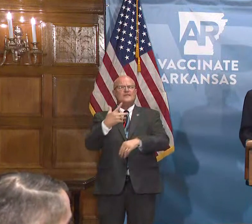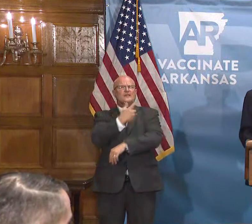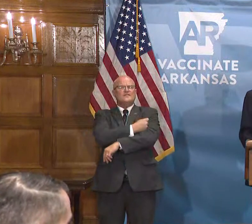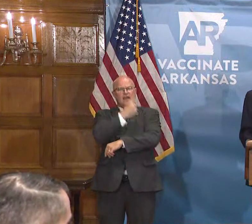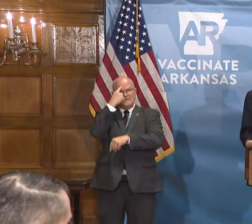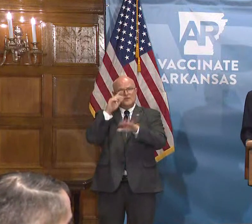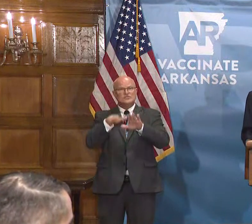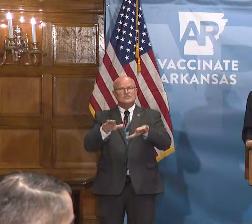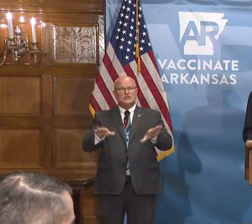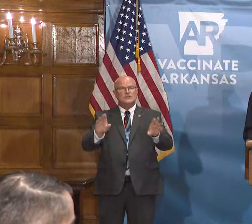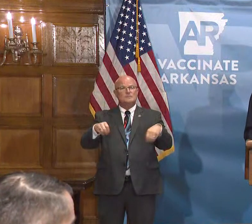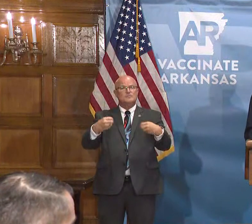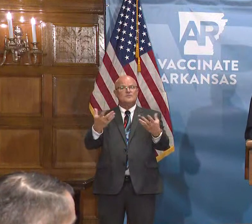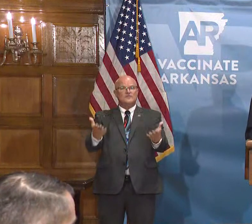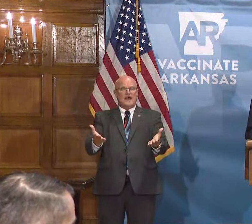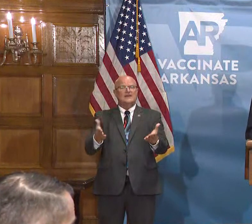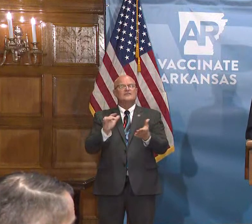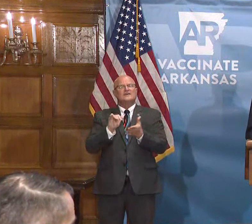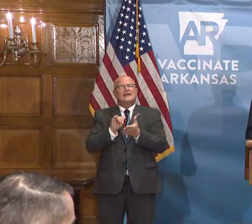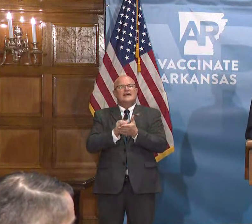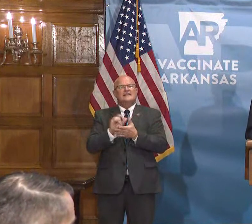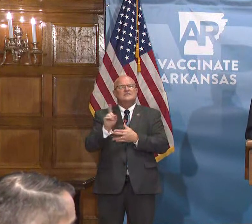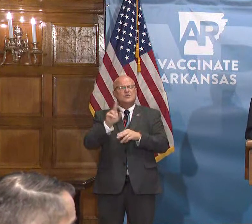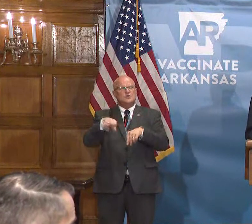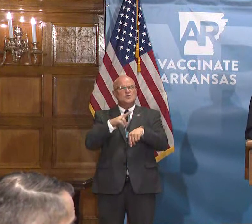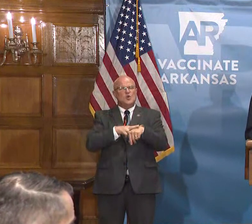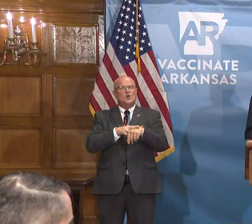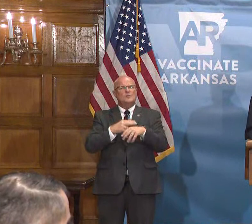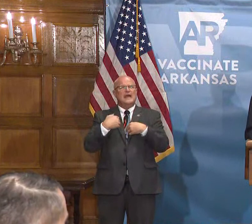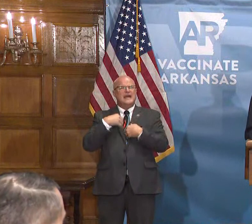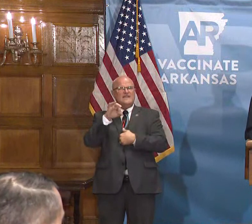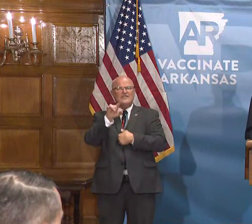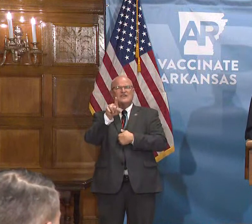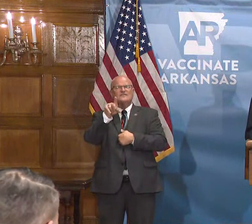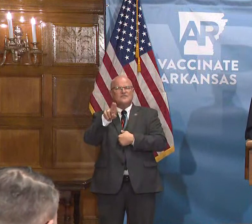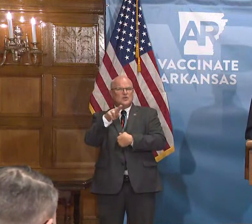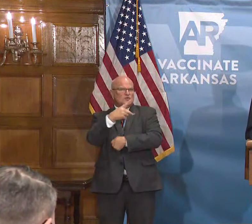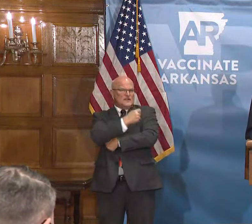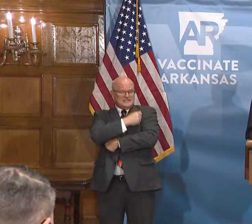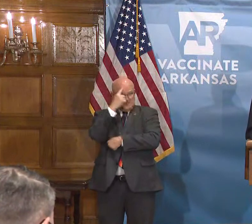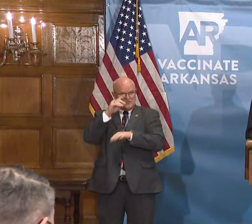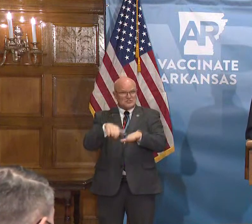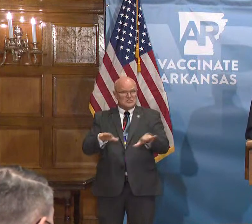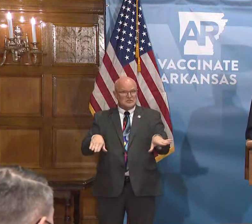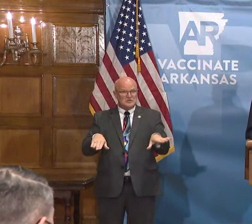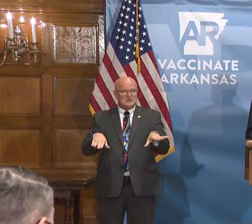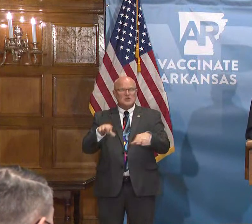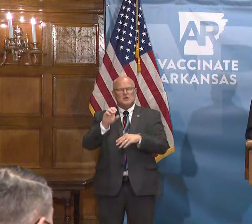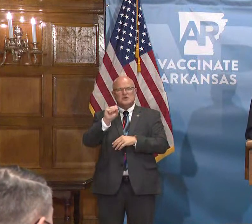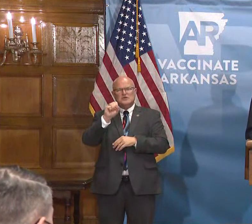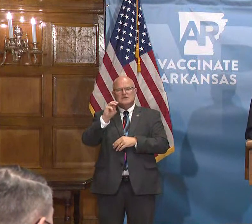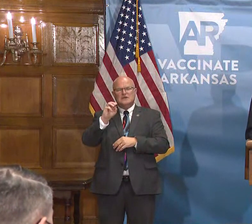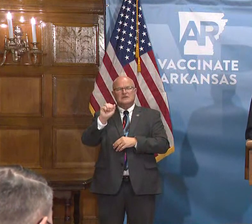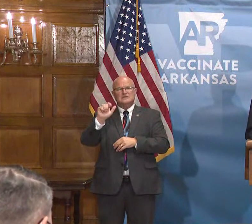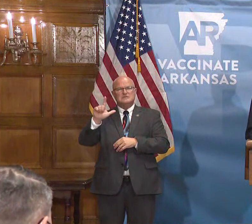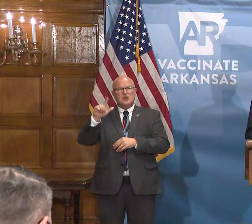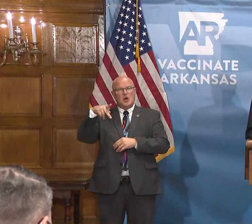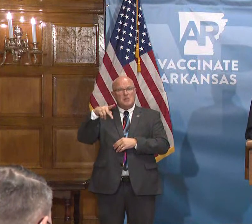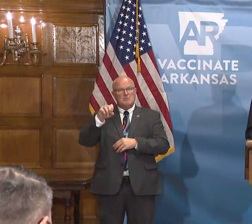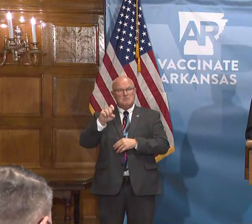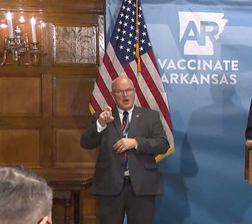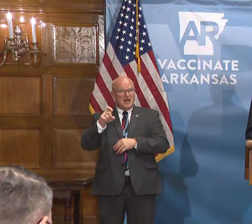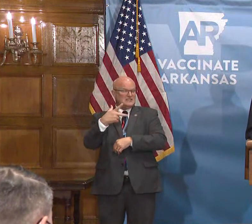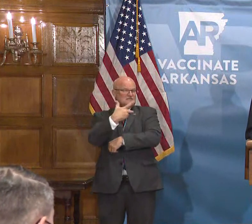for children's providers, which is where you normally get your flu vaccine for the children or your smallpox